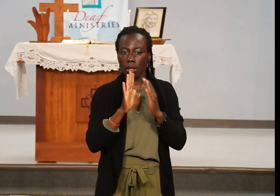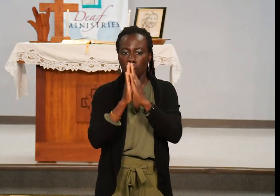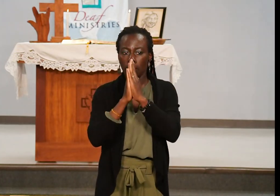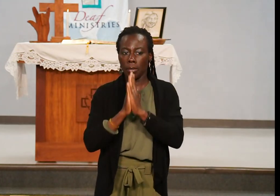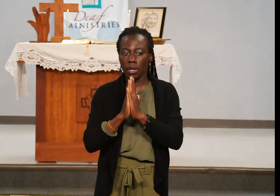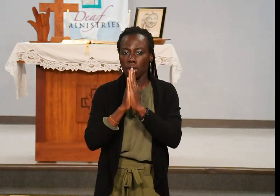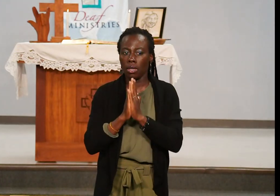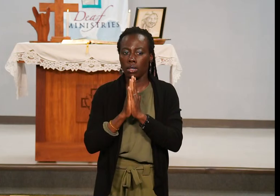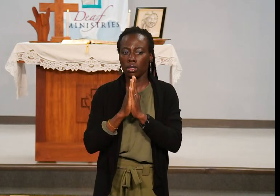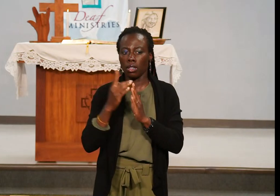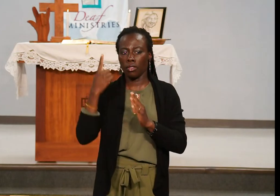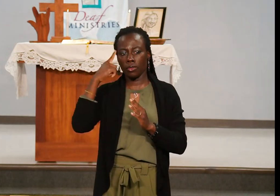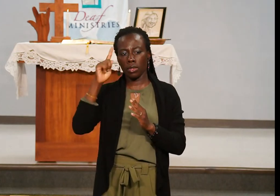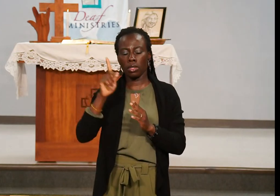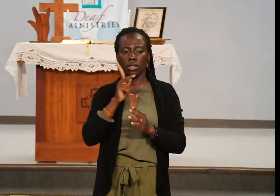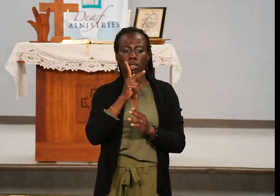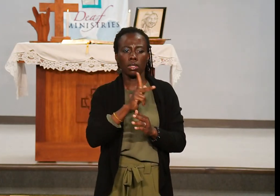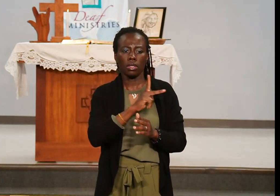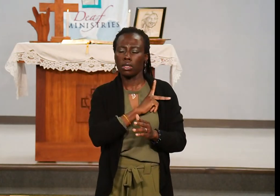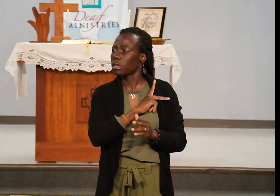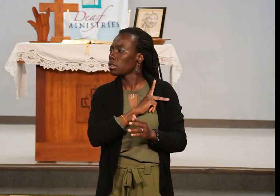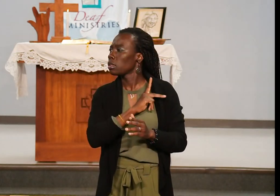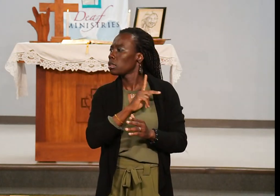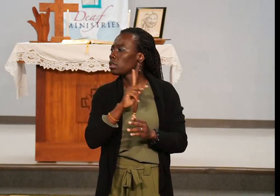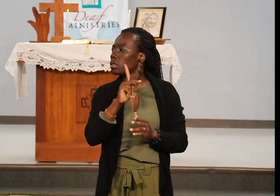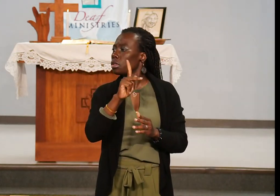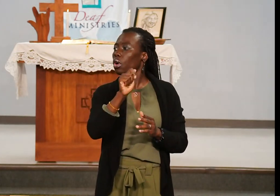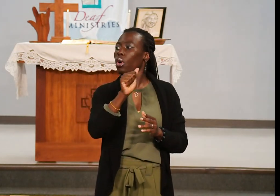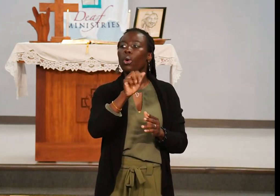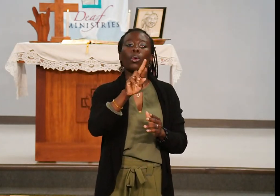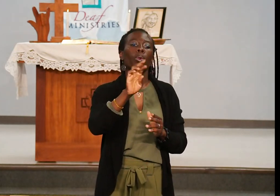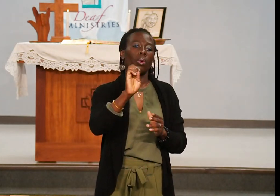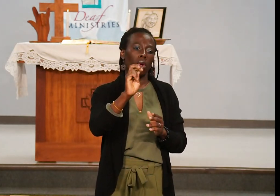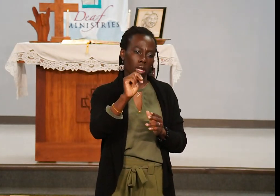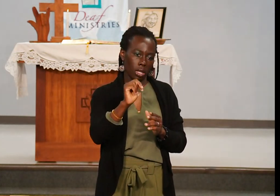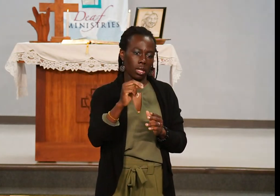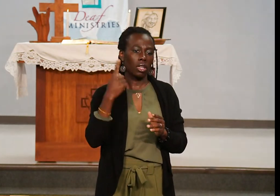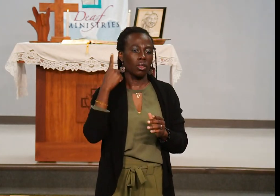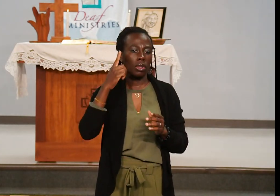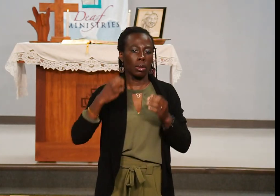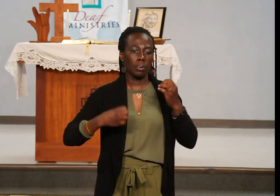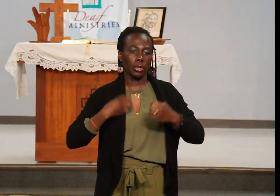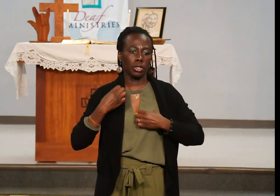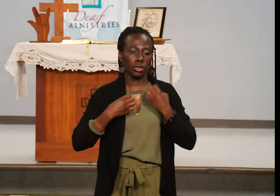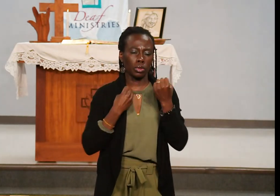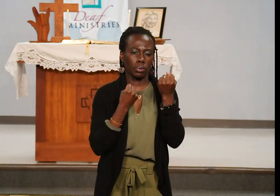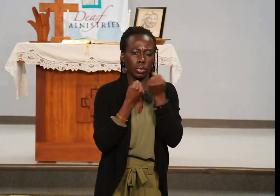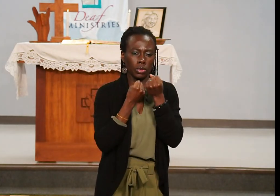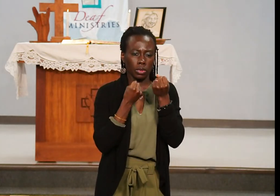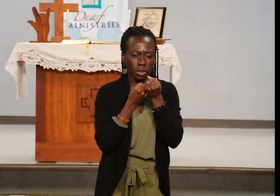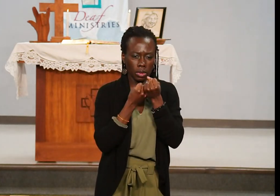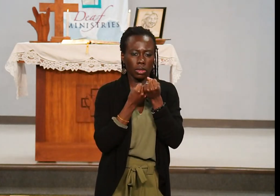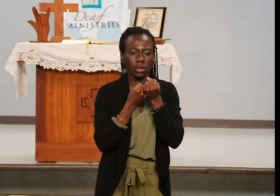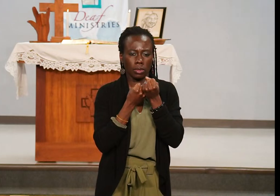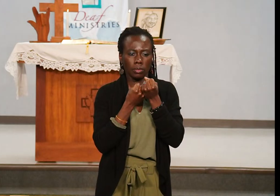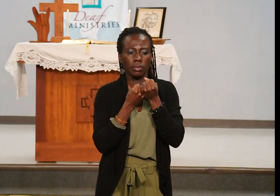We would like to now add the prayer request that you have shared with us. Karen Harrell